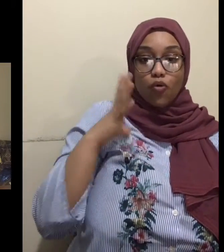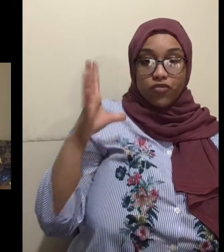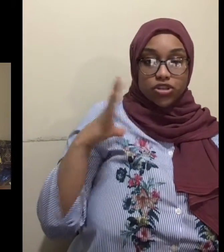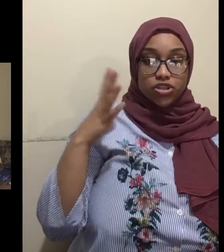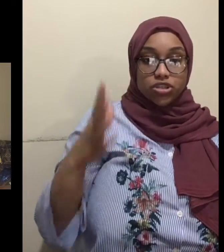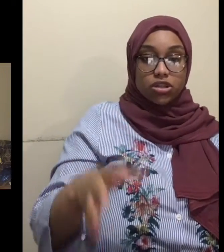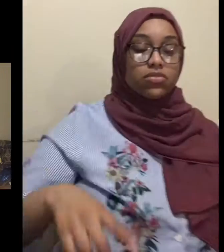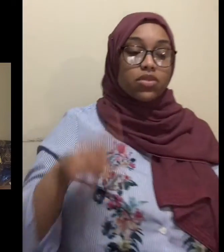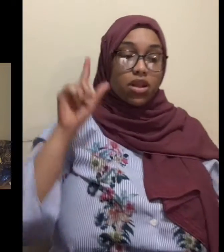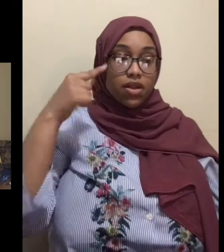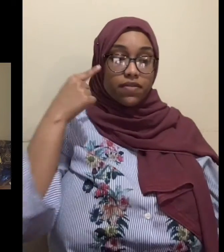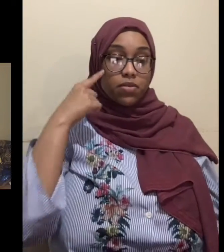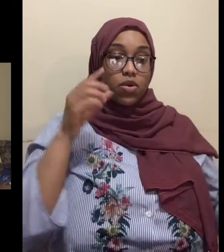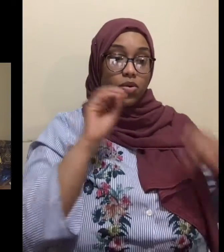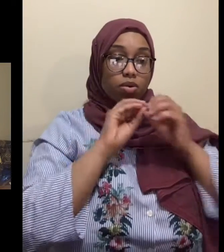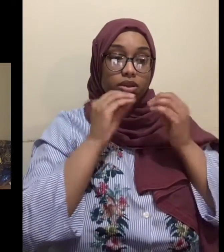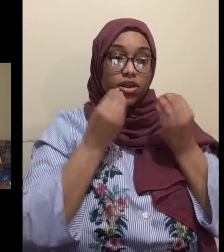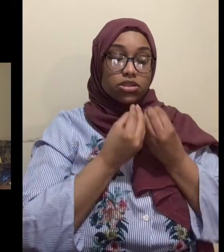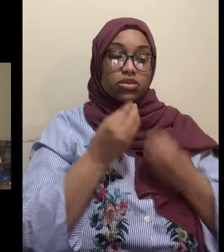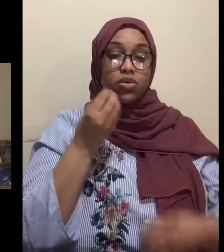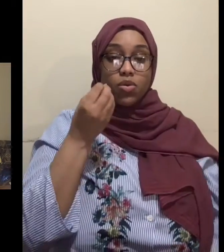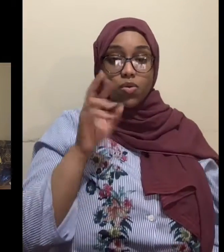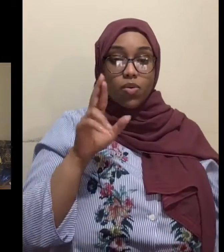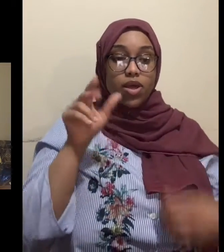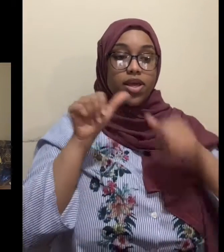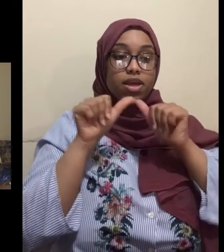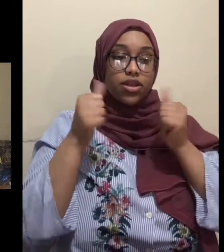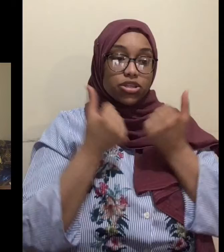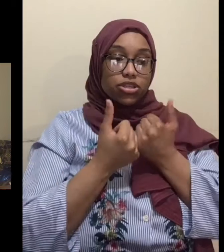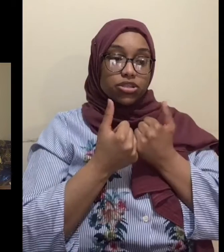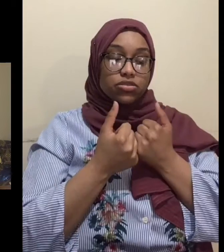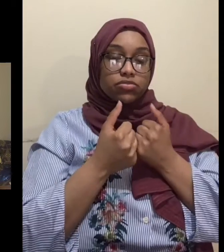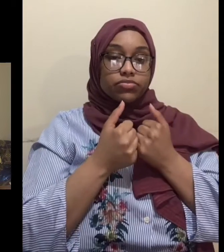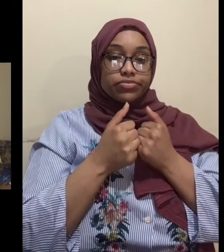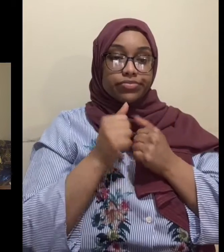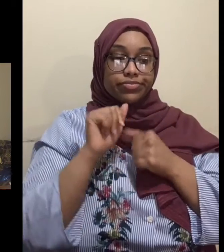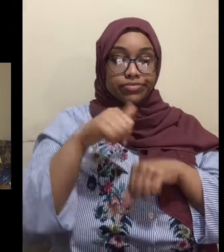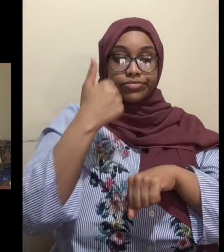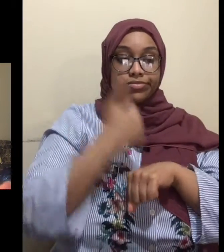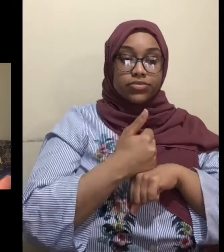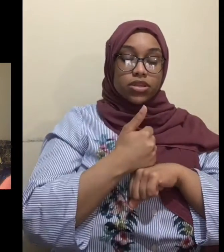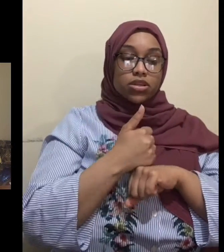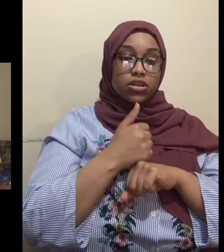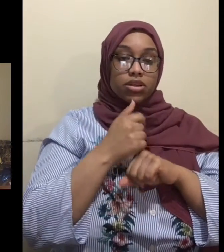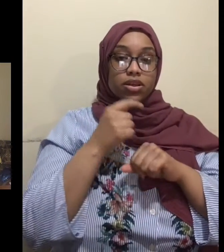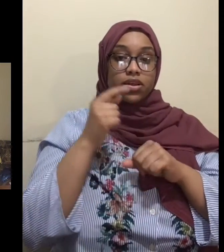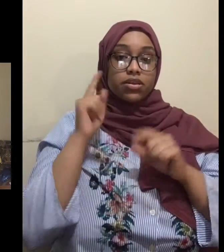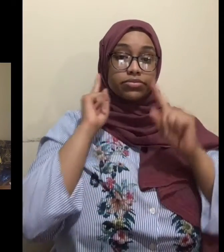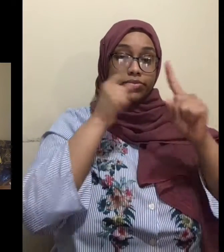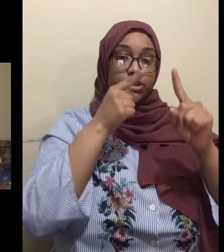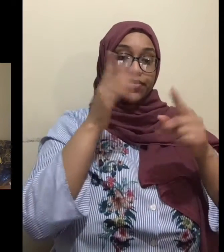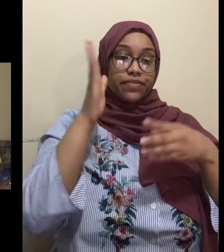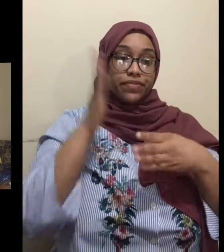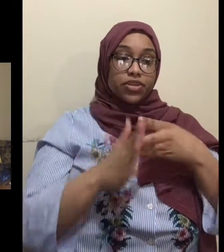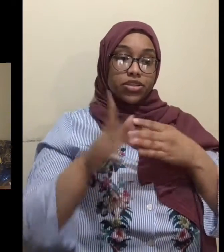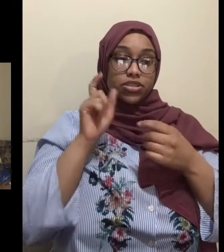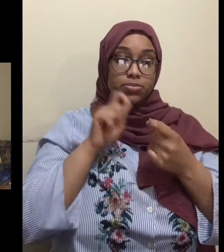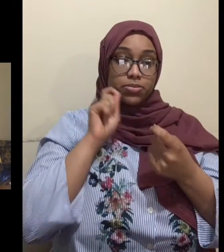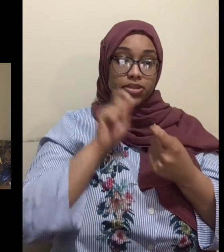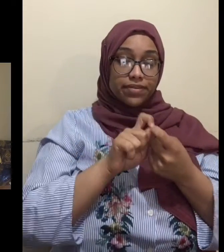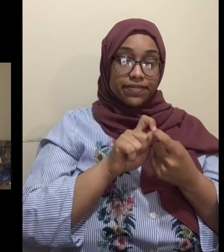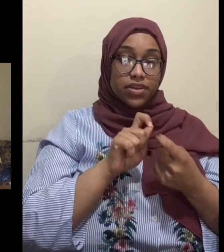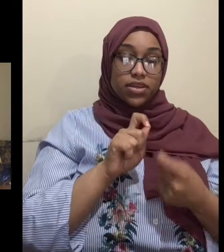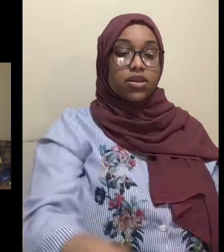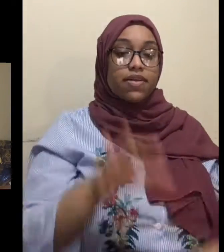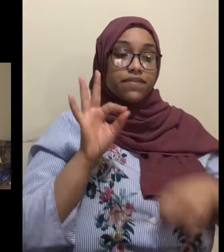and can only be made or created by government or government officials. You'll